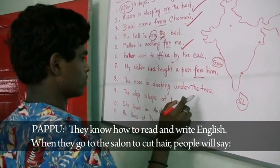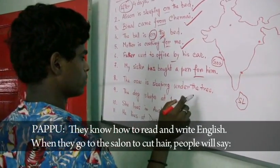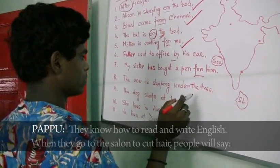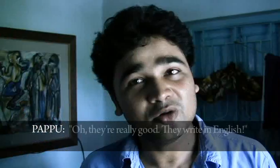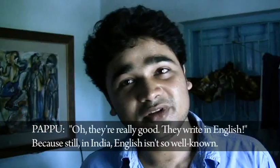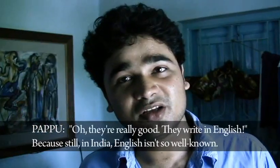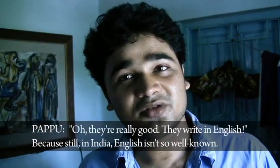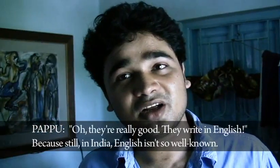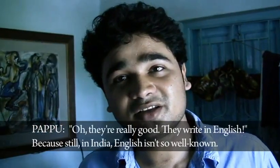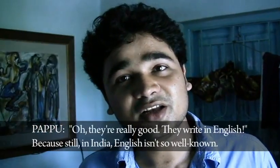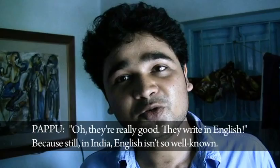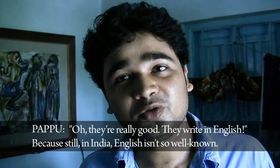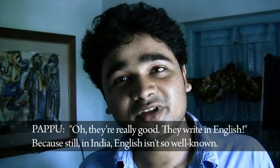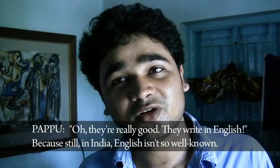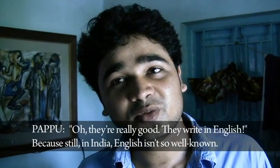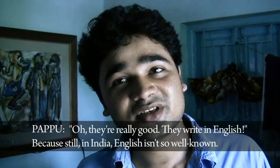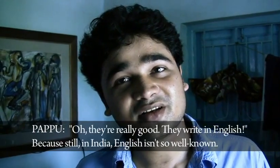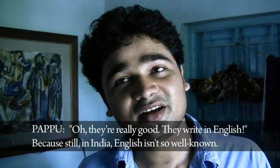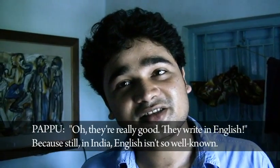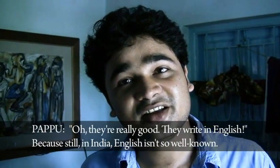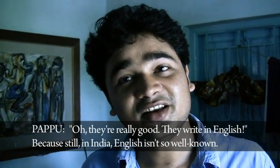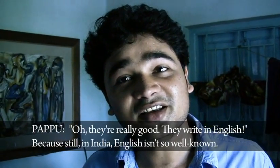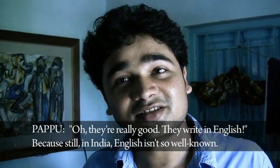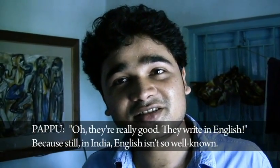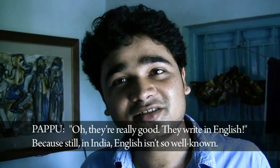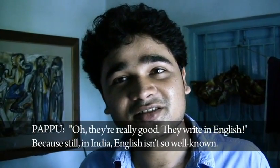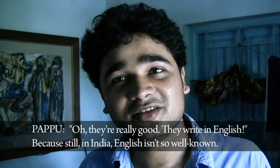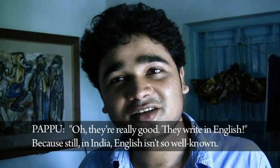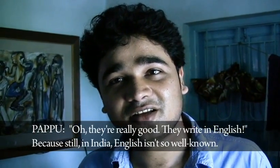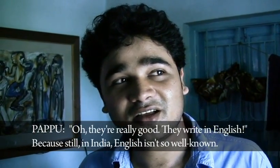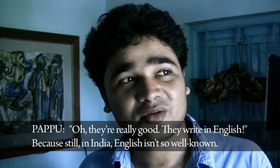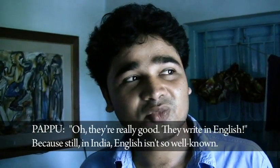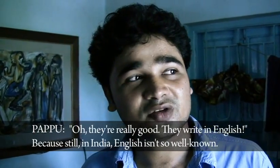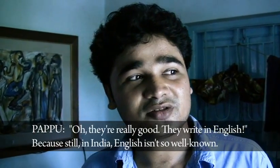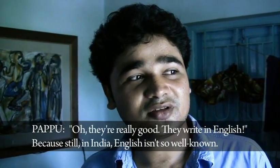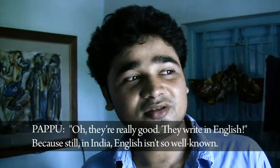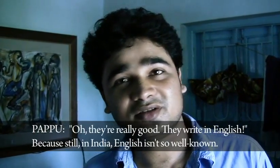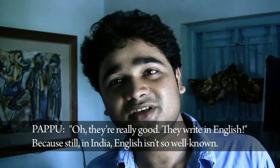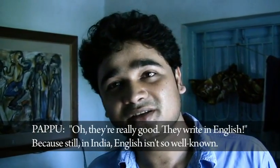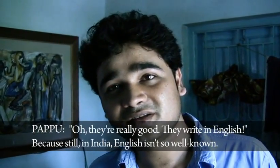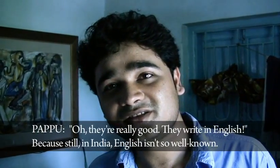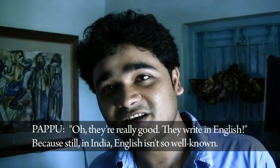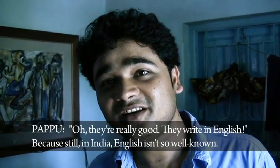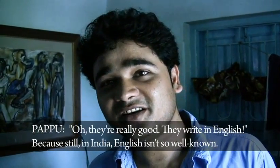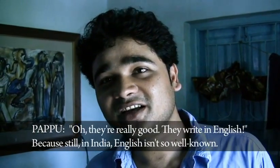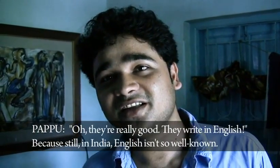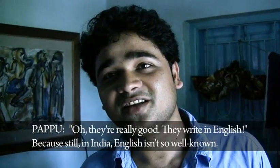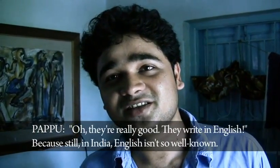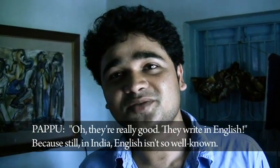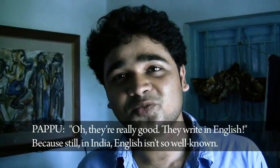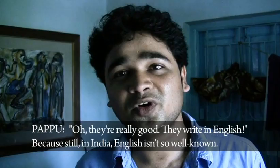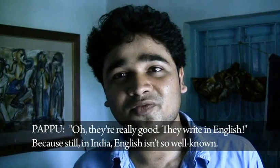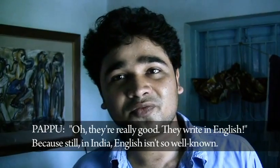oh, they are really good, they always write in English. Because still in India, the English is poor for,